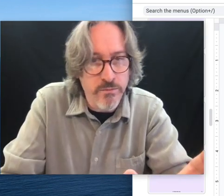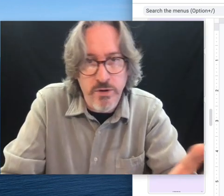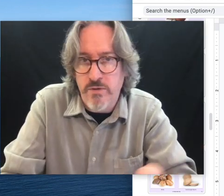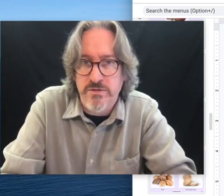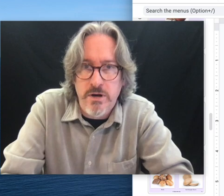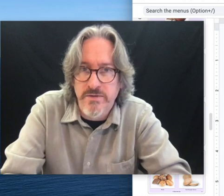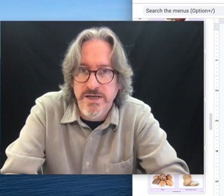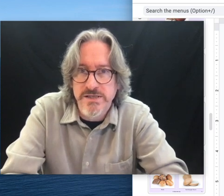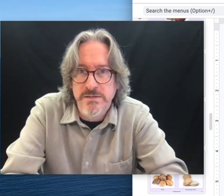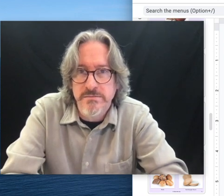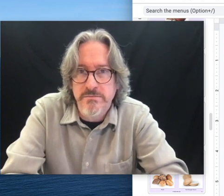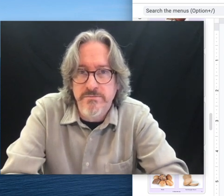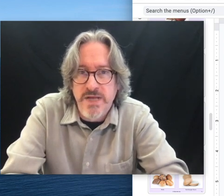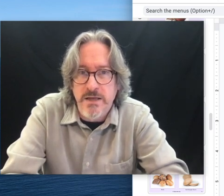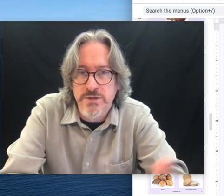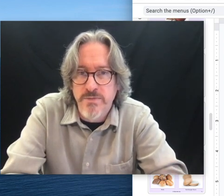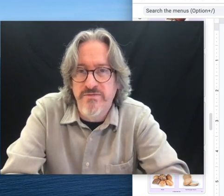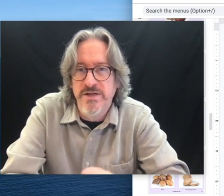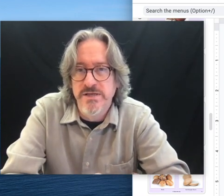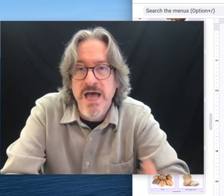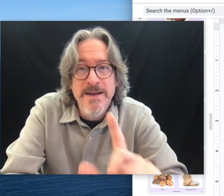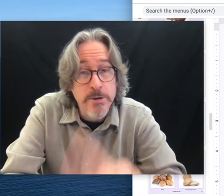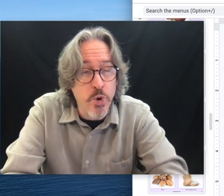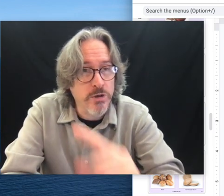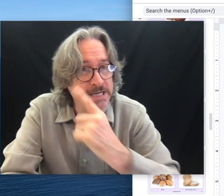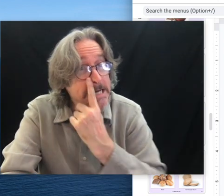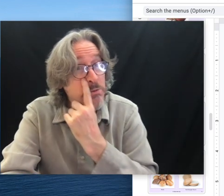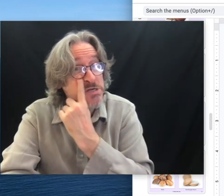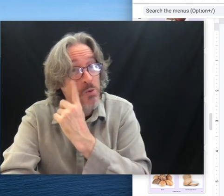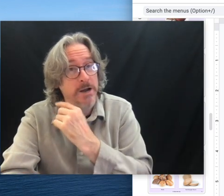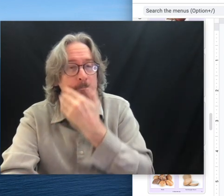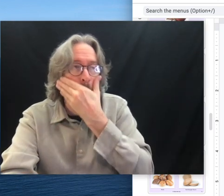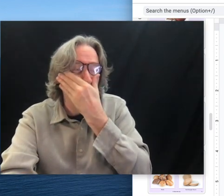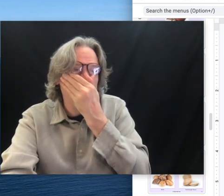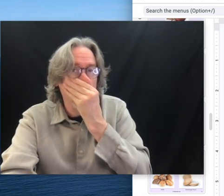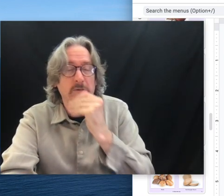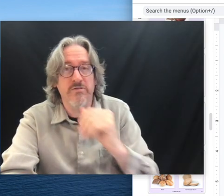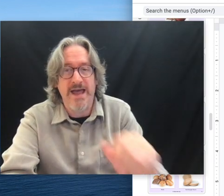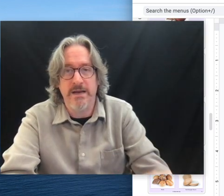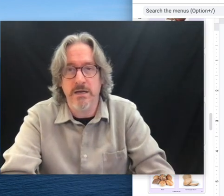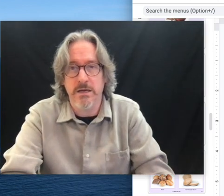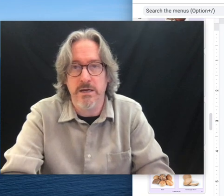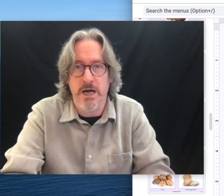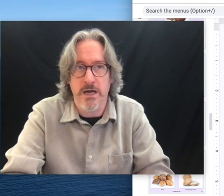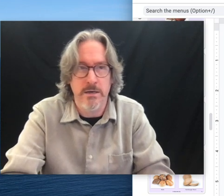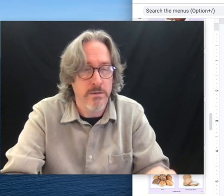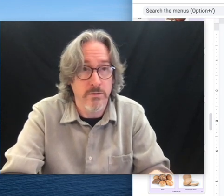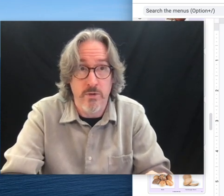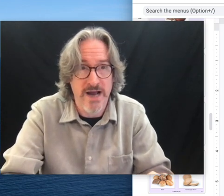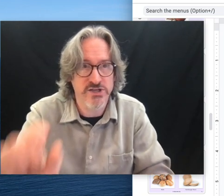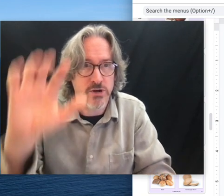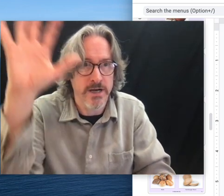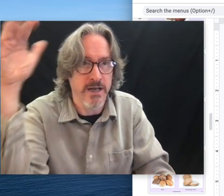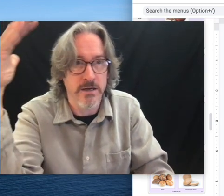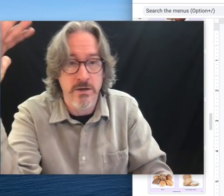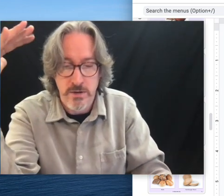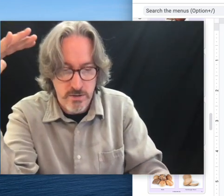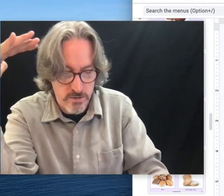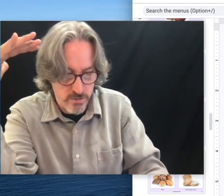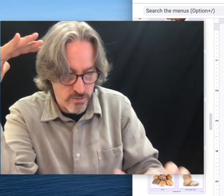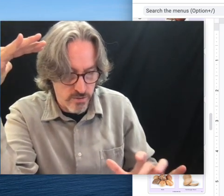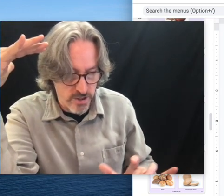and again, we'll go over all these. English muffins. Tortilla was one that I saw it